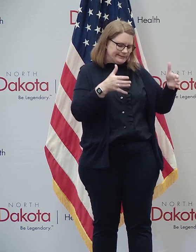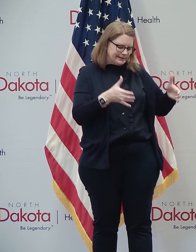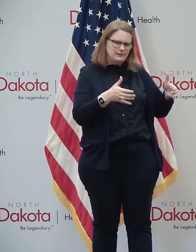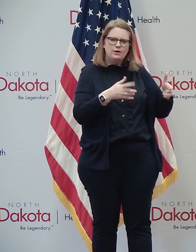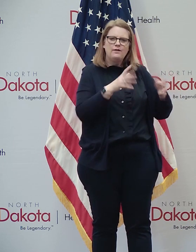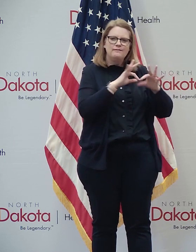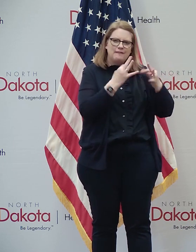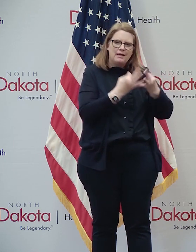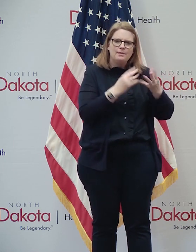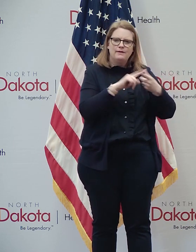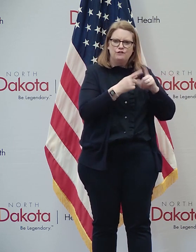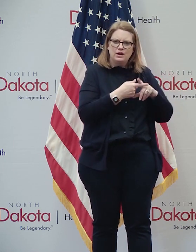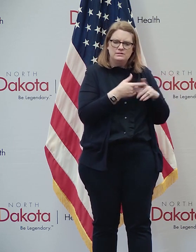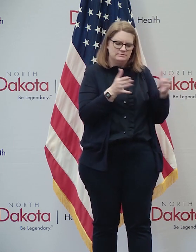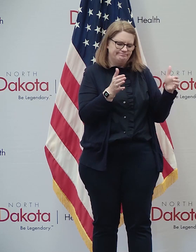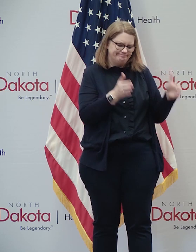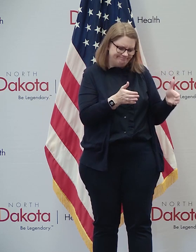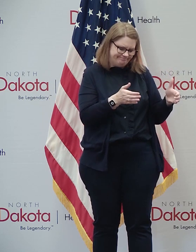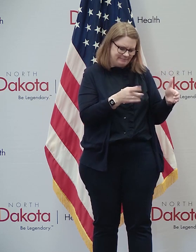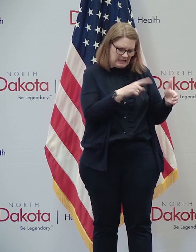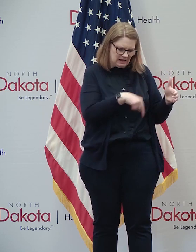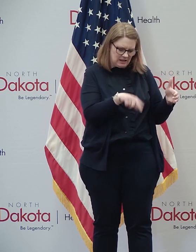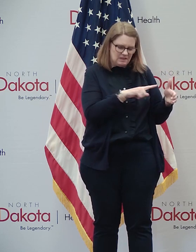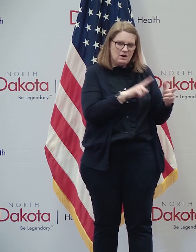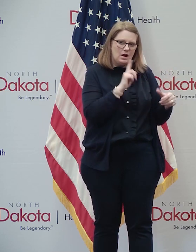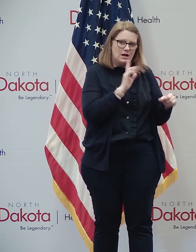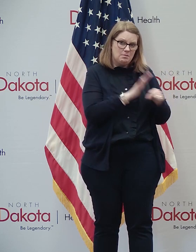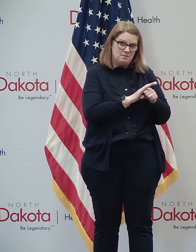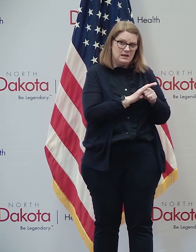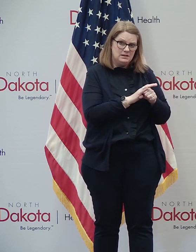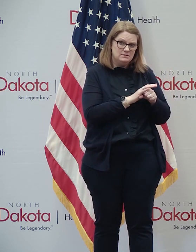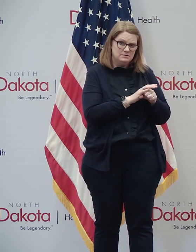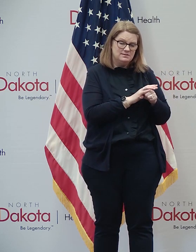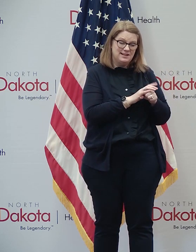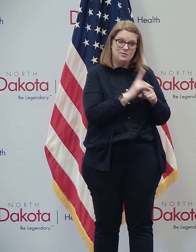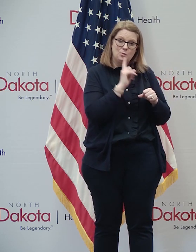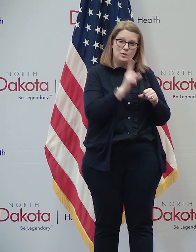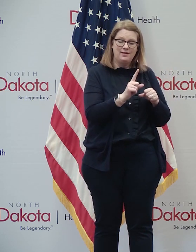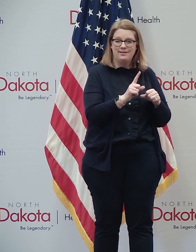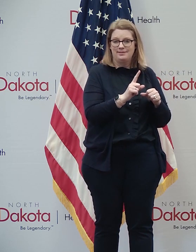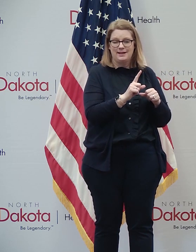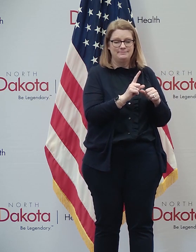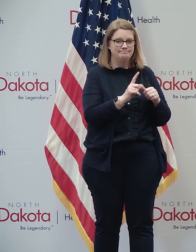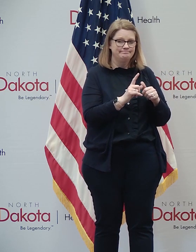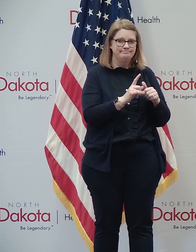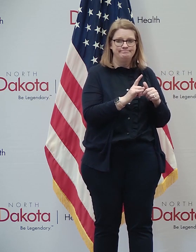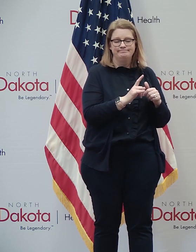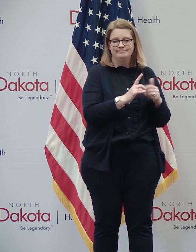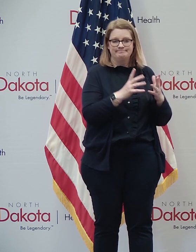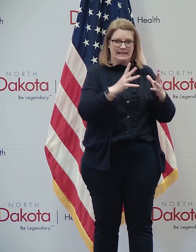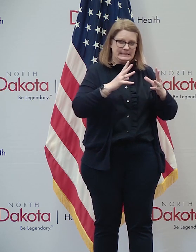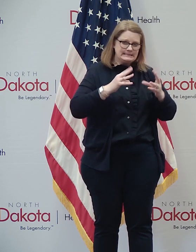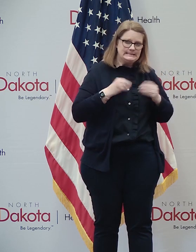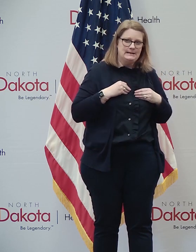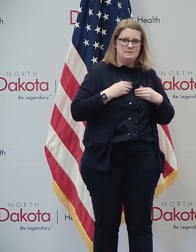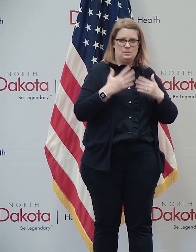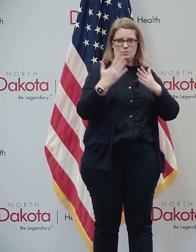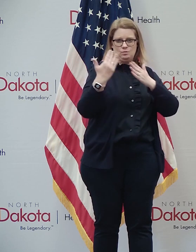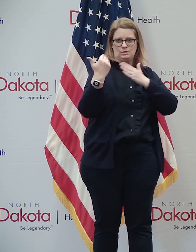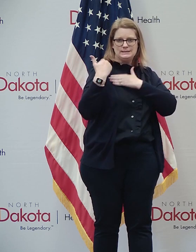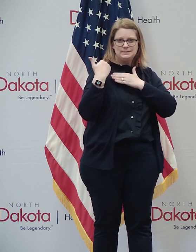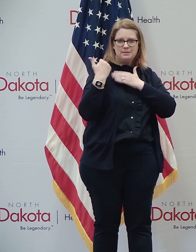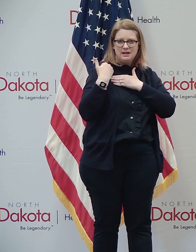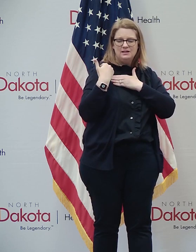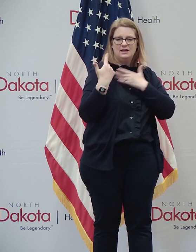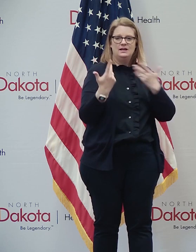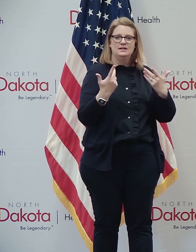matter, and I think the other thing that's been good, we've seen a lot of good practice where people are have developed,